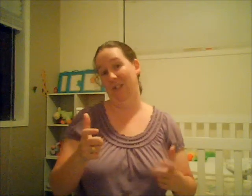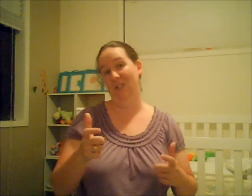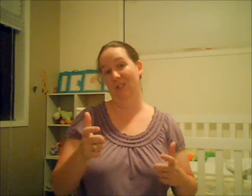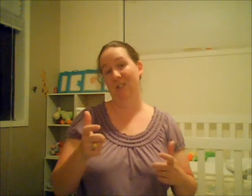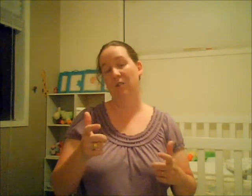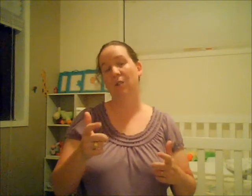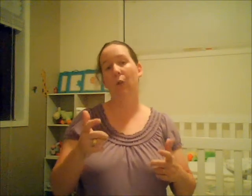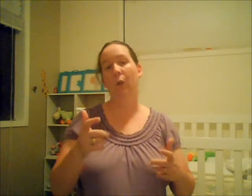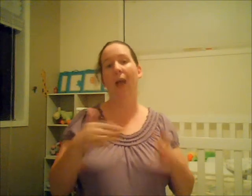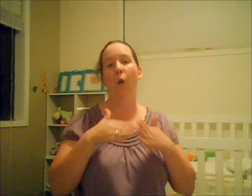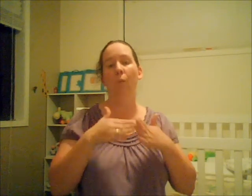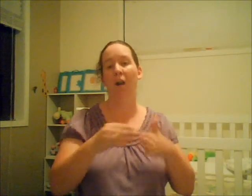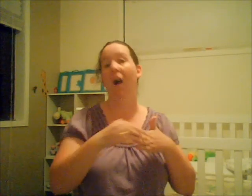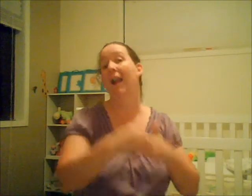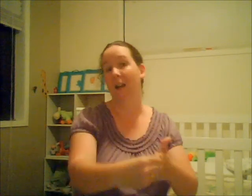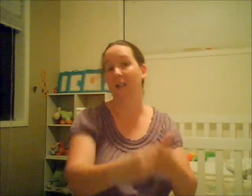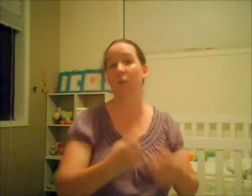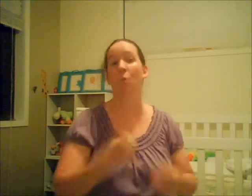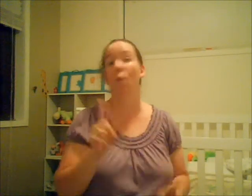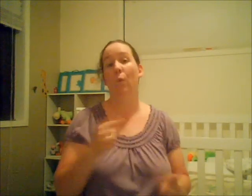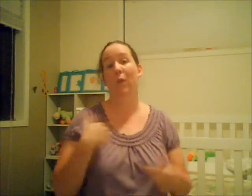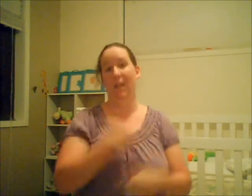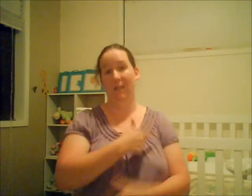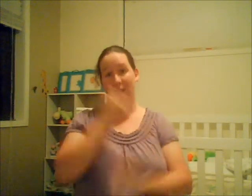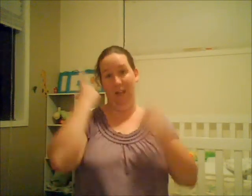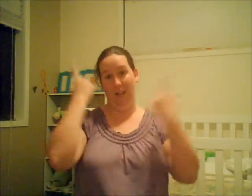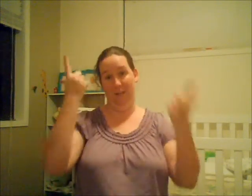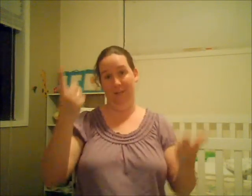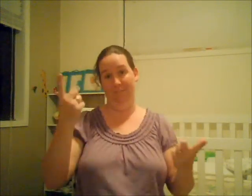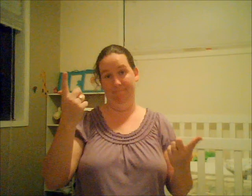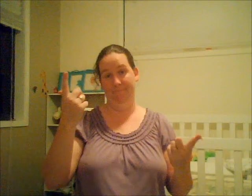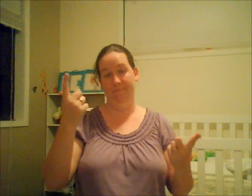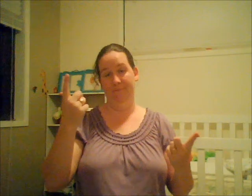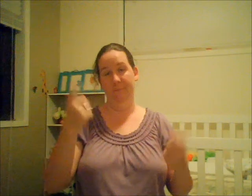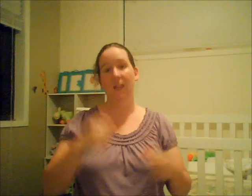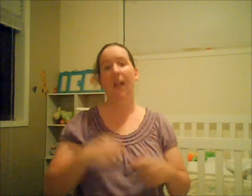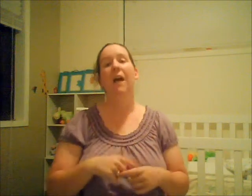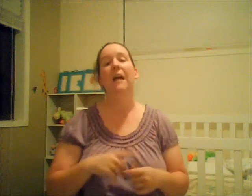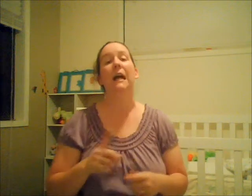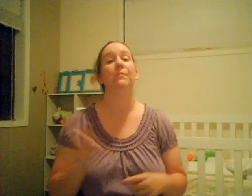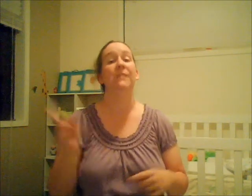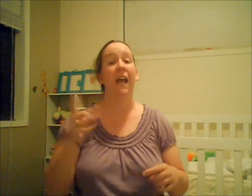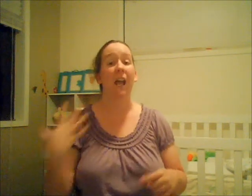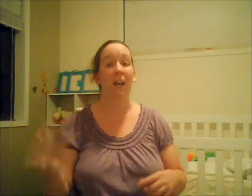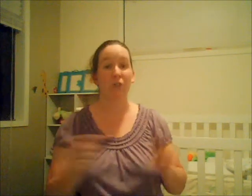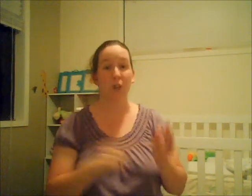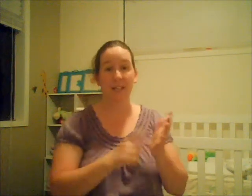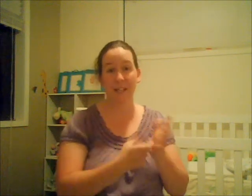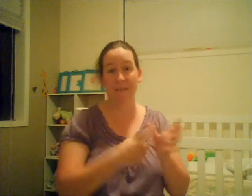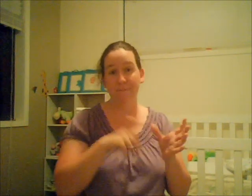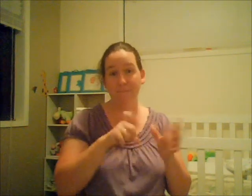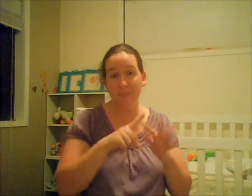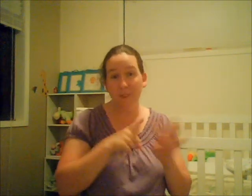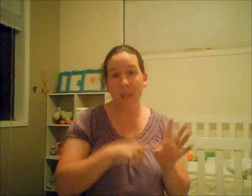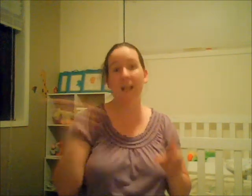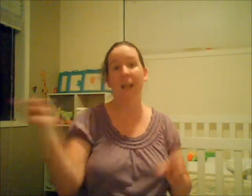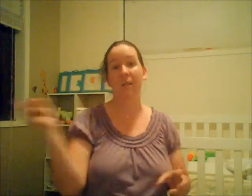much to help guide us in what we understand. Today I have Tracy coming in to